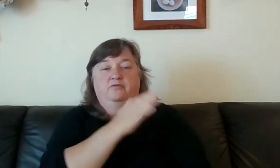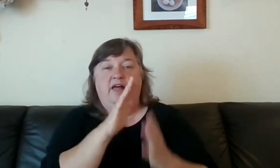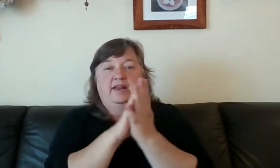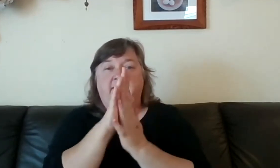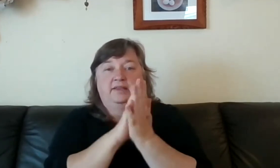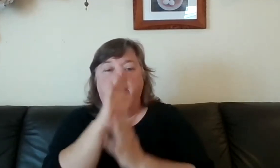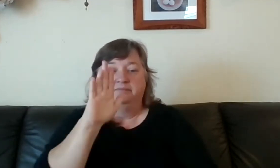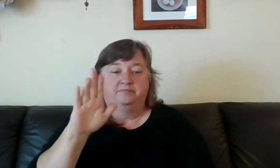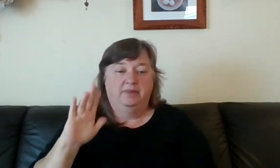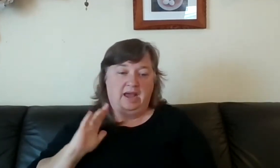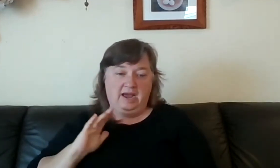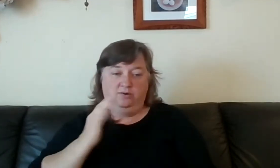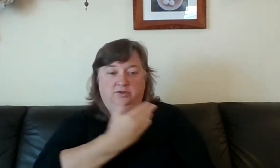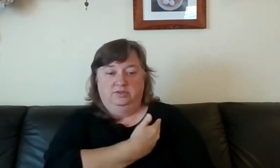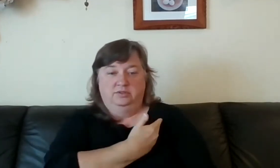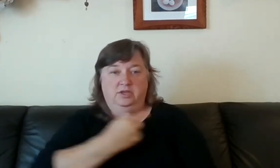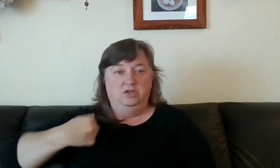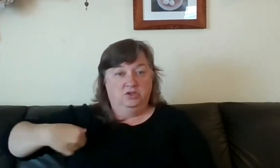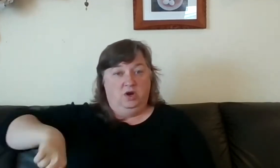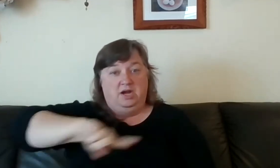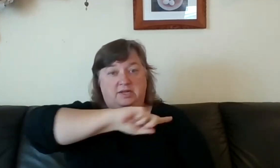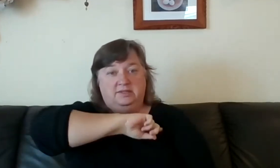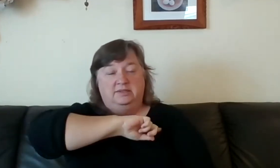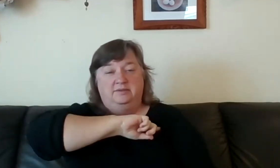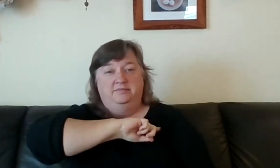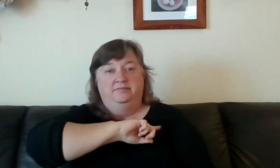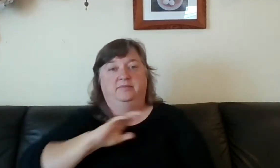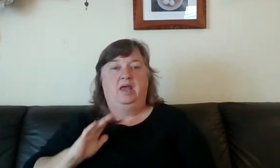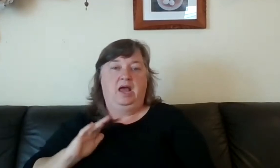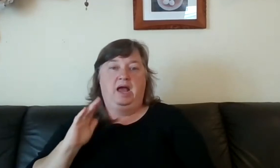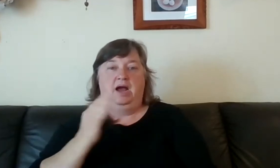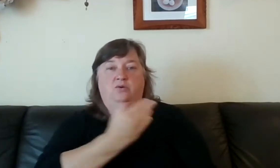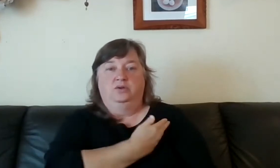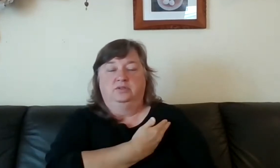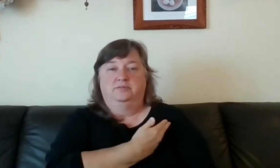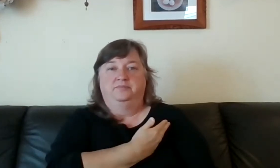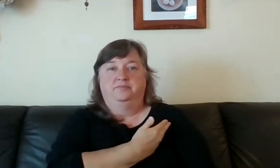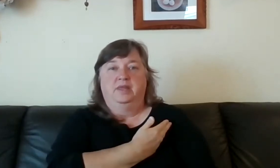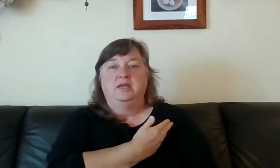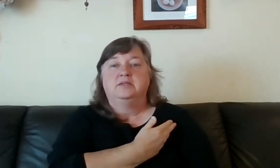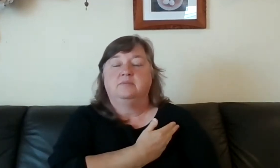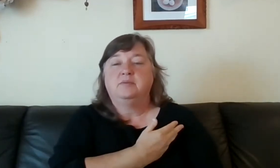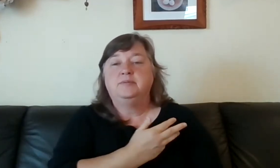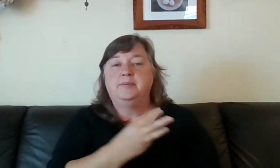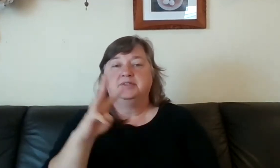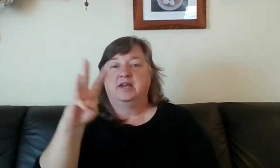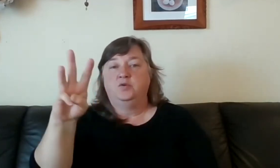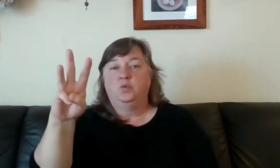Flat hand again, ours. So us, ours. Sometimes people sign